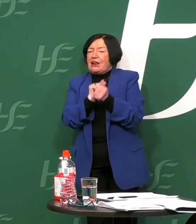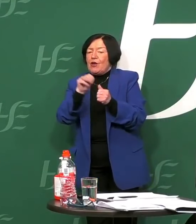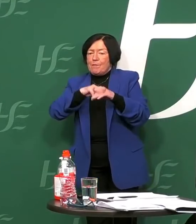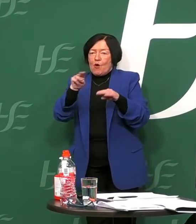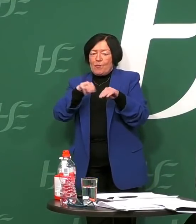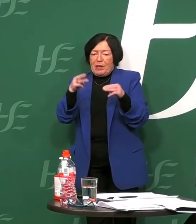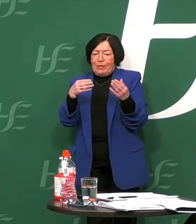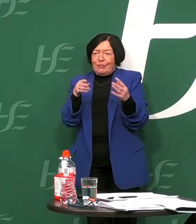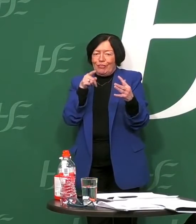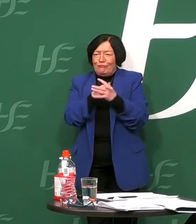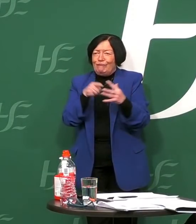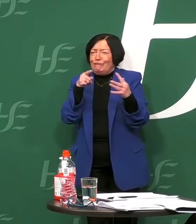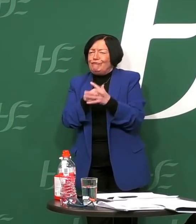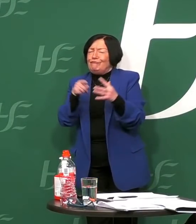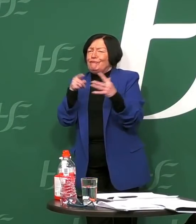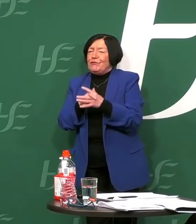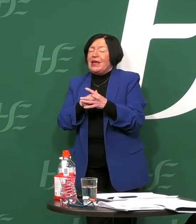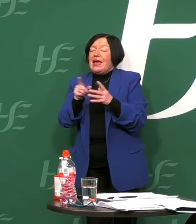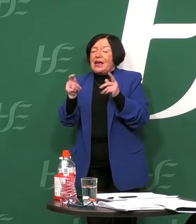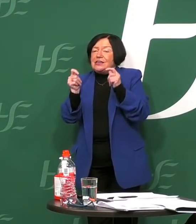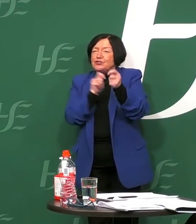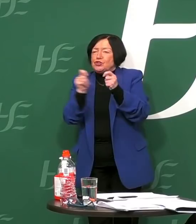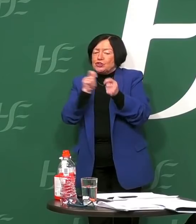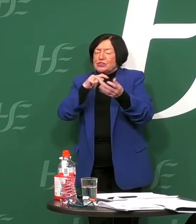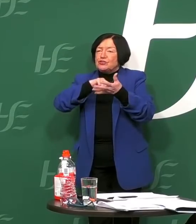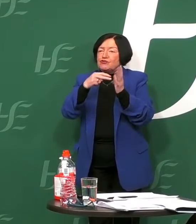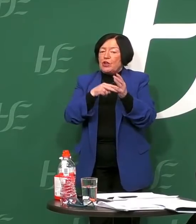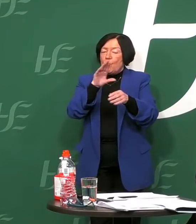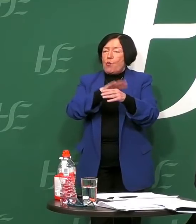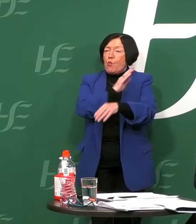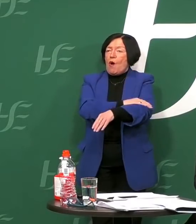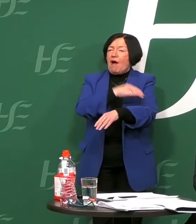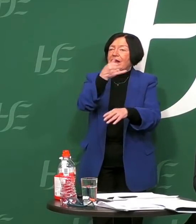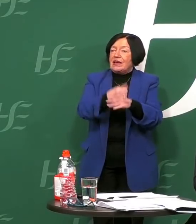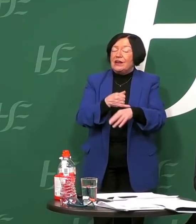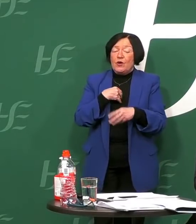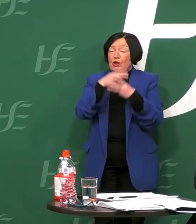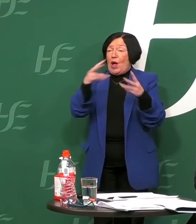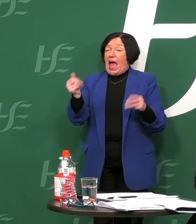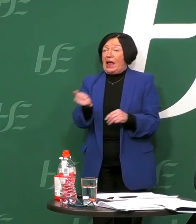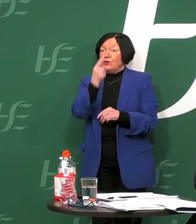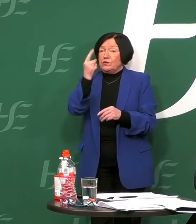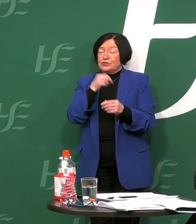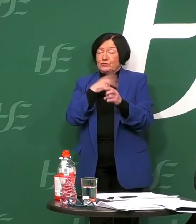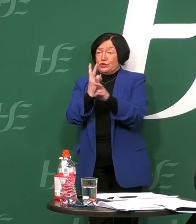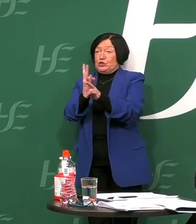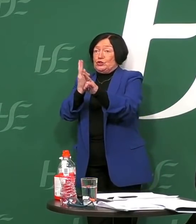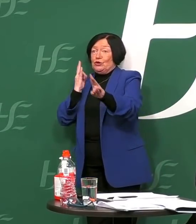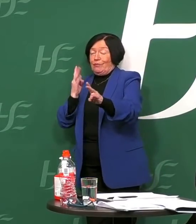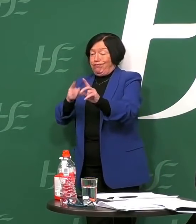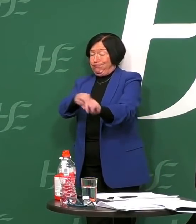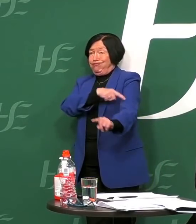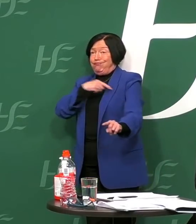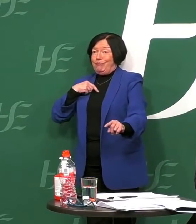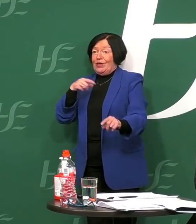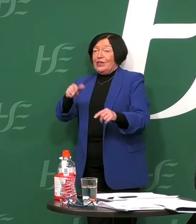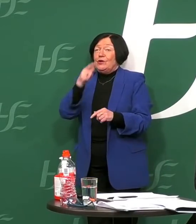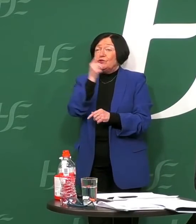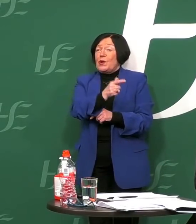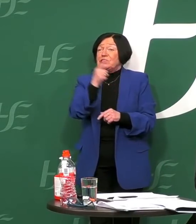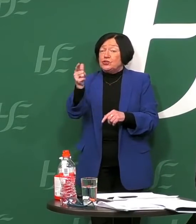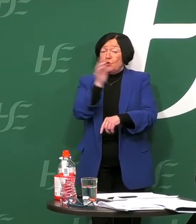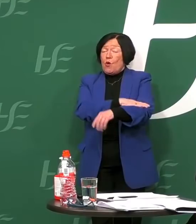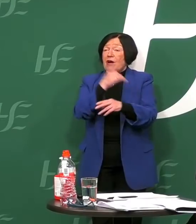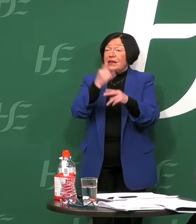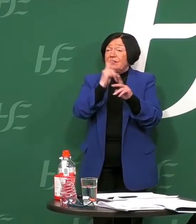people quicker. And secondly, adjusting the strategy on the walk-ins. While we don't want anyone to have to queue for excessive periods, there were 22 walk-ins